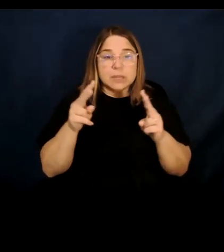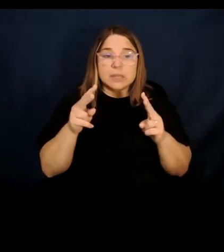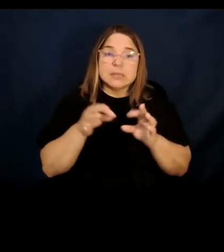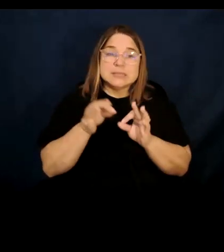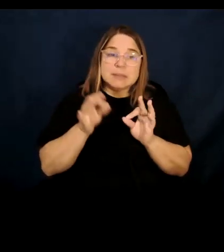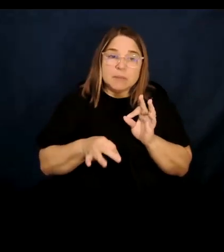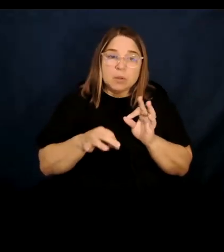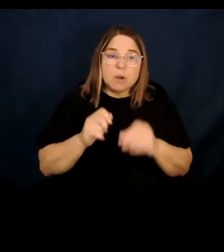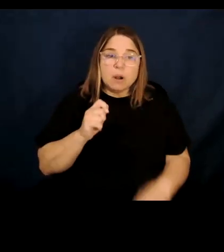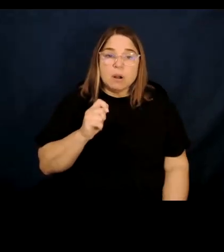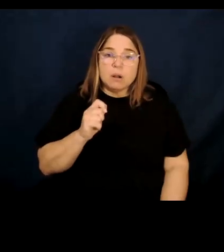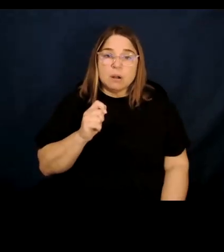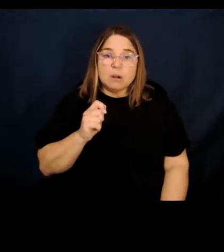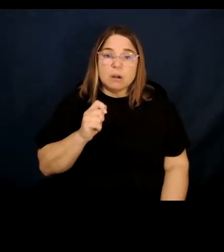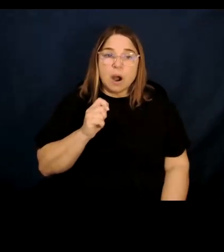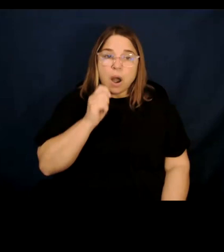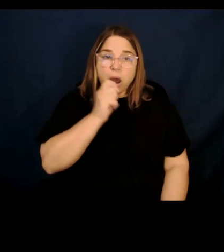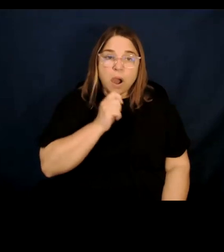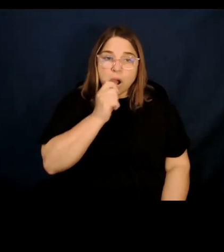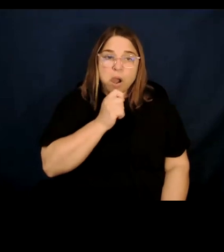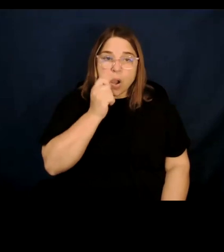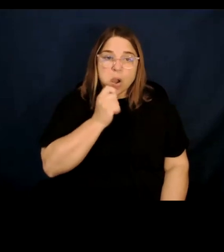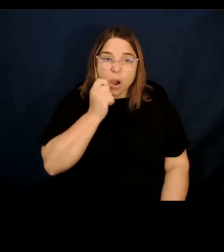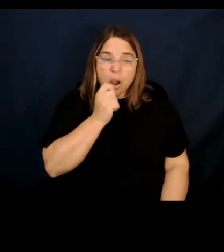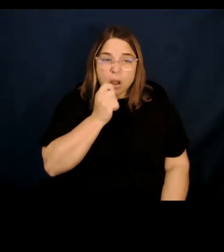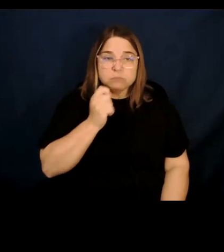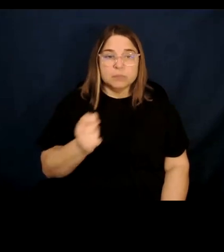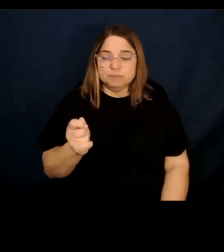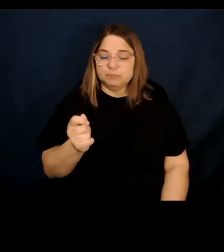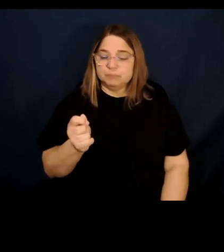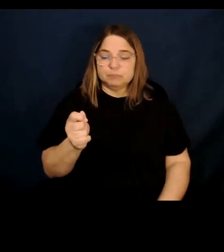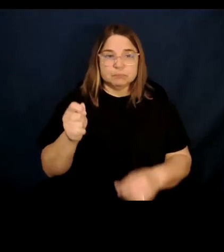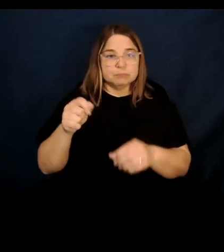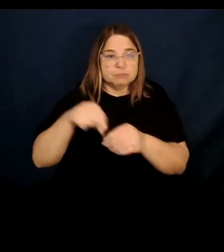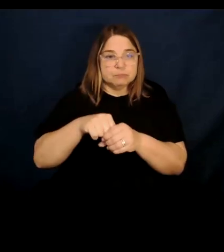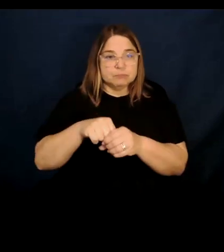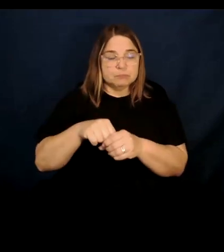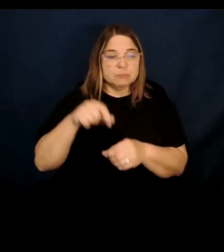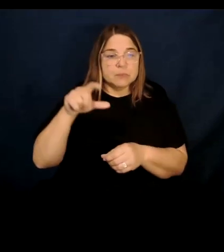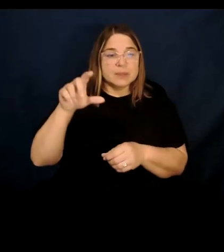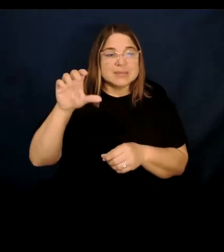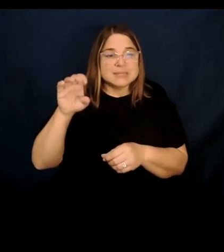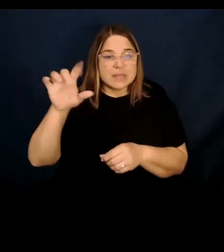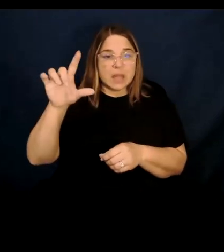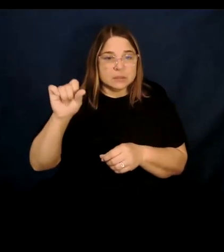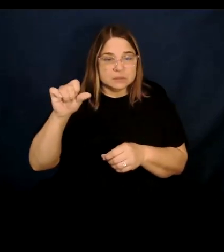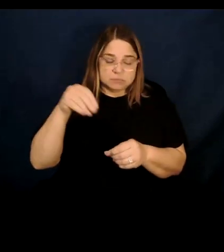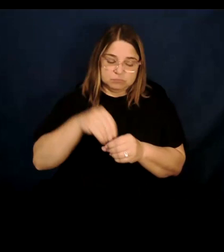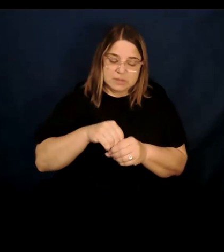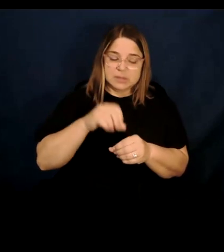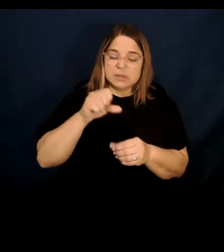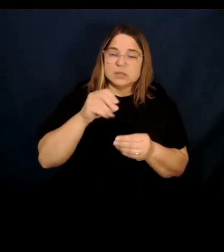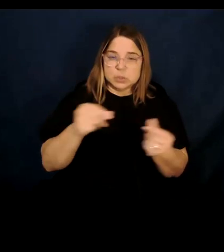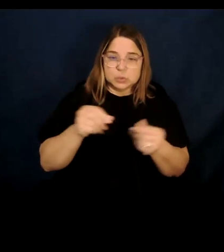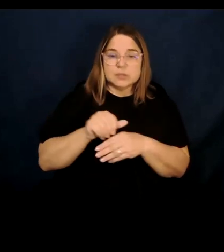large Q-tip that's rubbed on the inside of your cheek, and some of the cells that are loose are then put into a solution. The solution is sent off to a